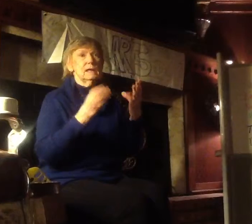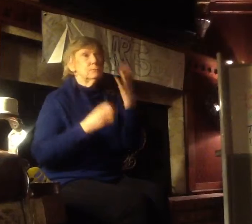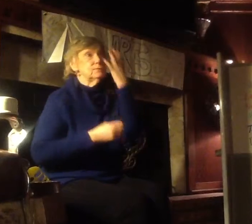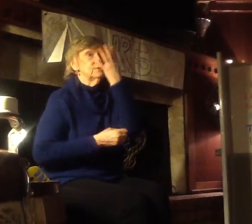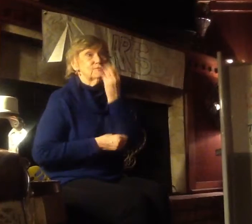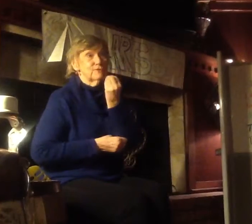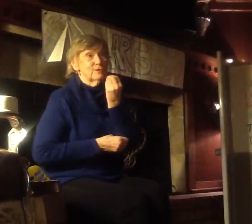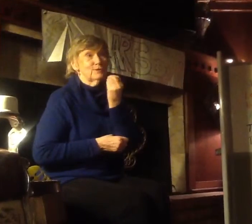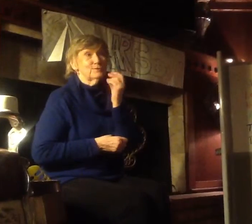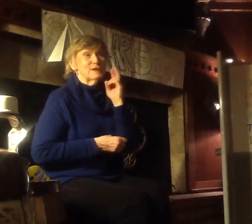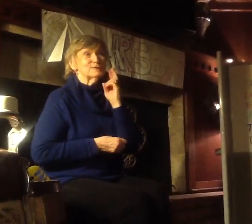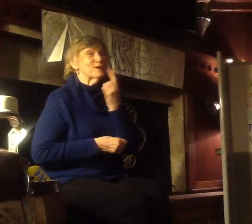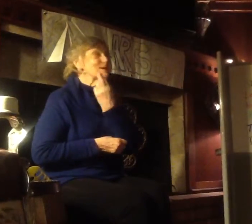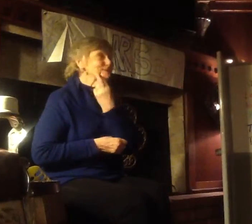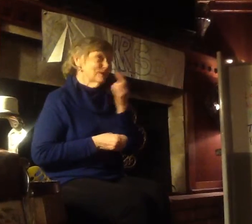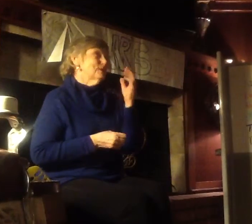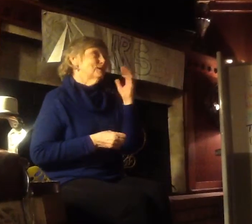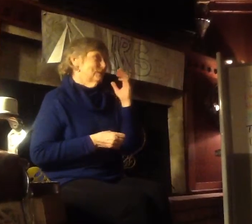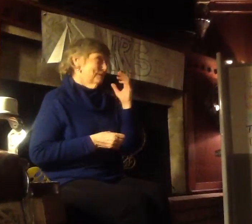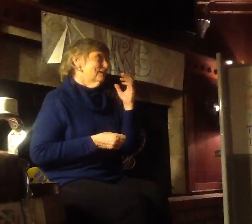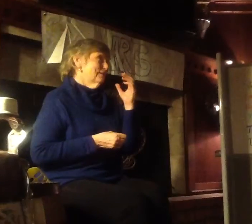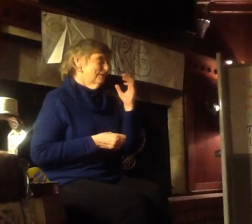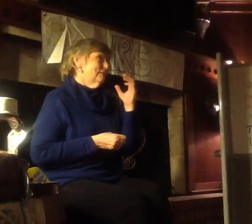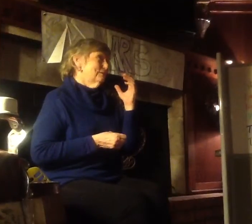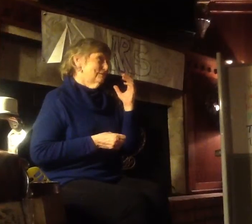many beautiful restaurants